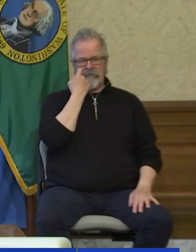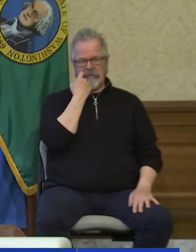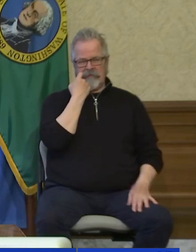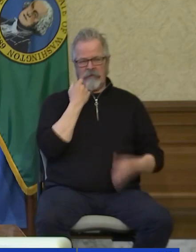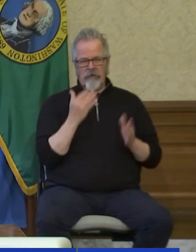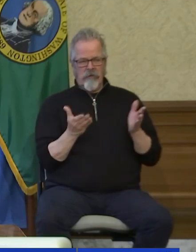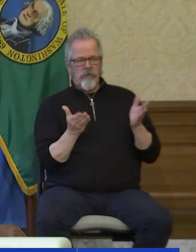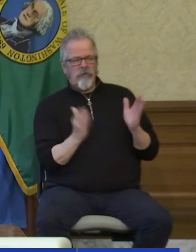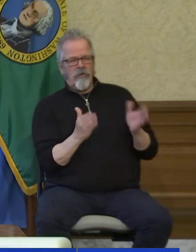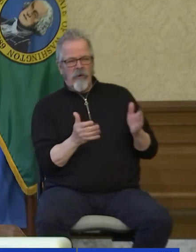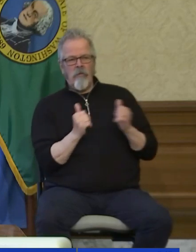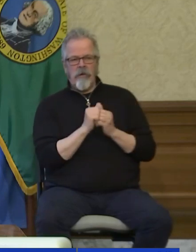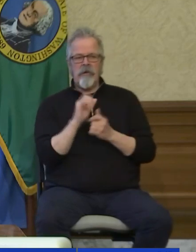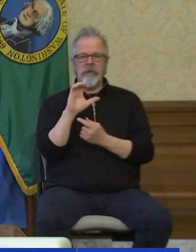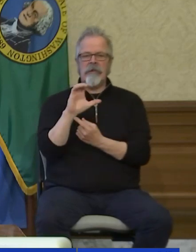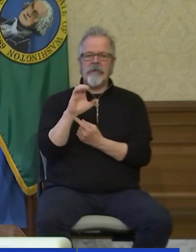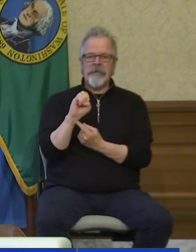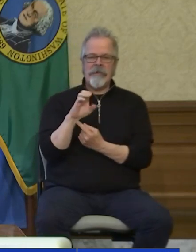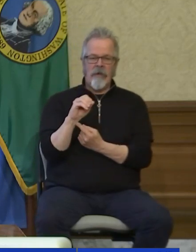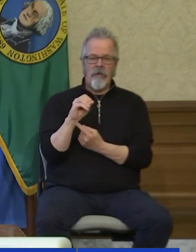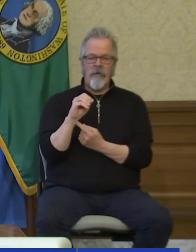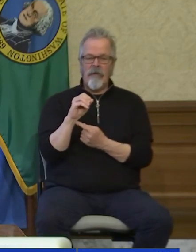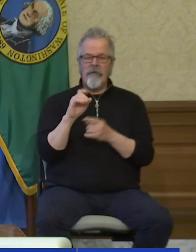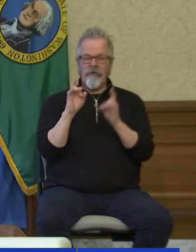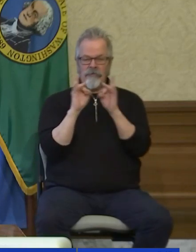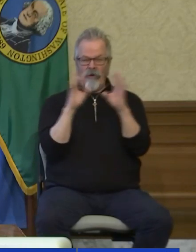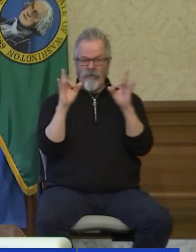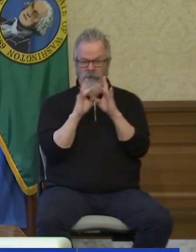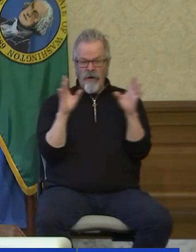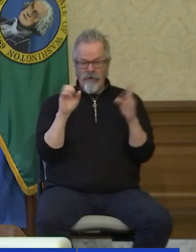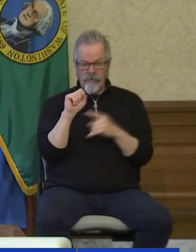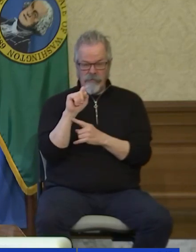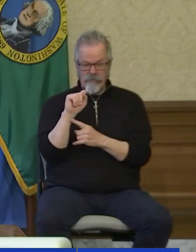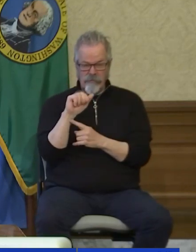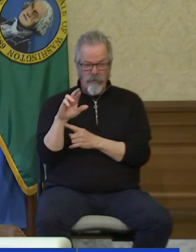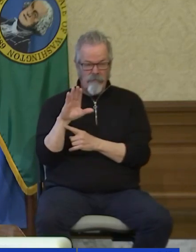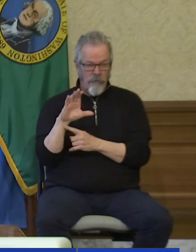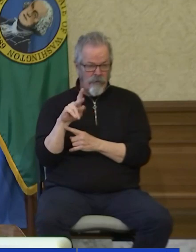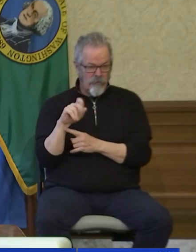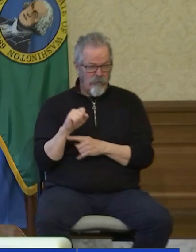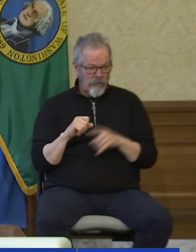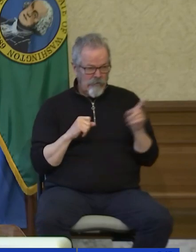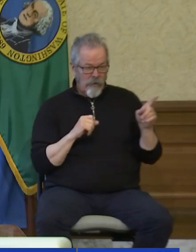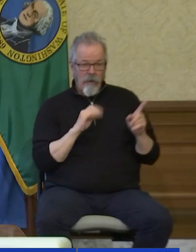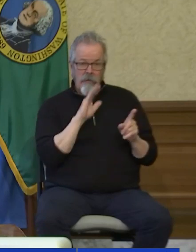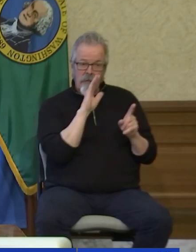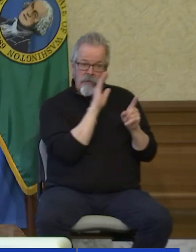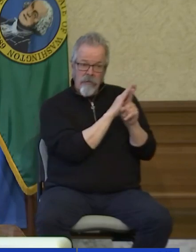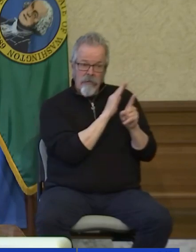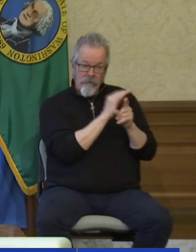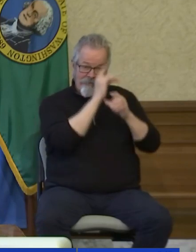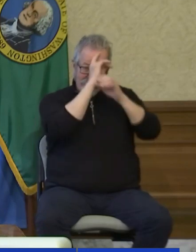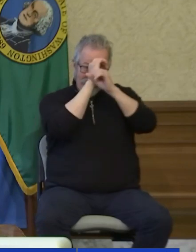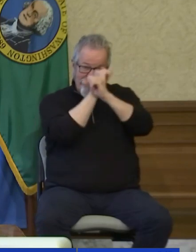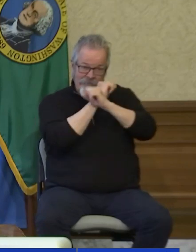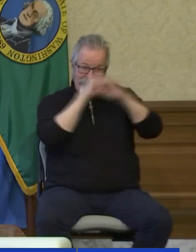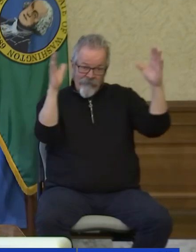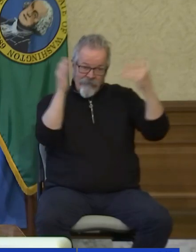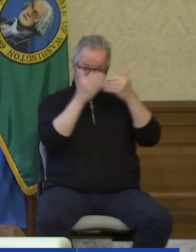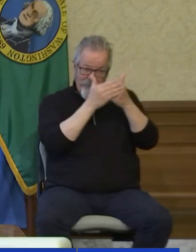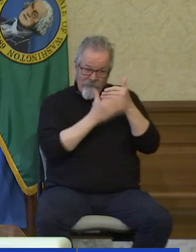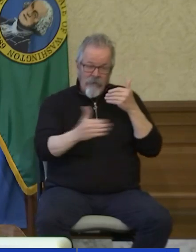of mantra going forward is monitor and adapt. And I really think that that's the right course for all of